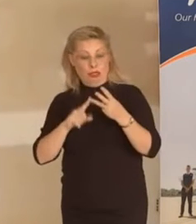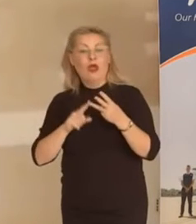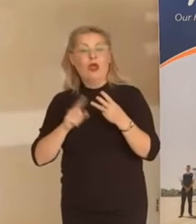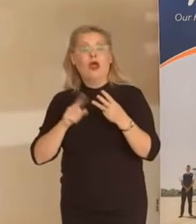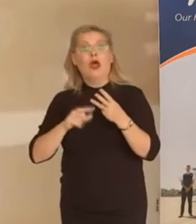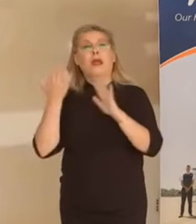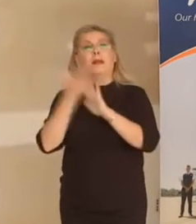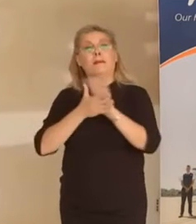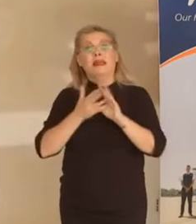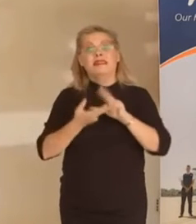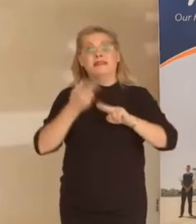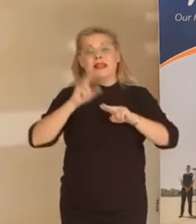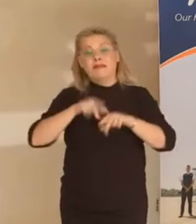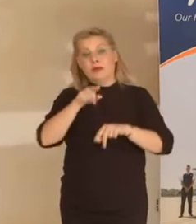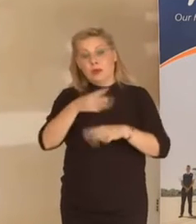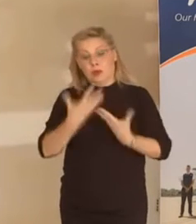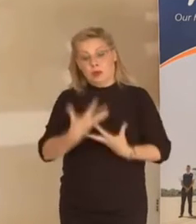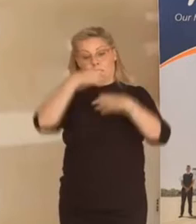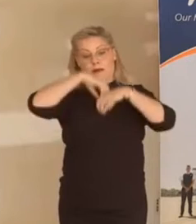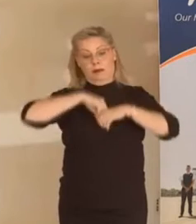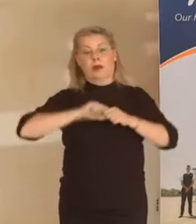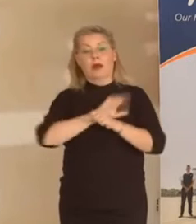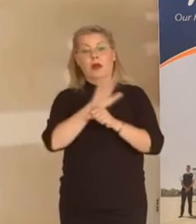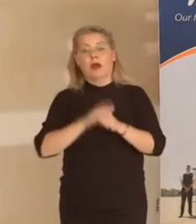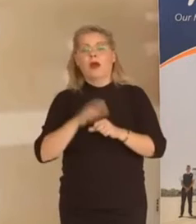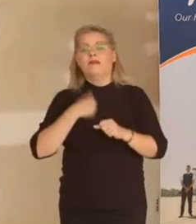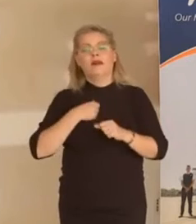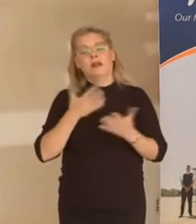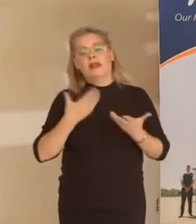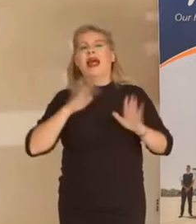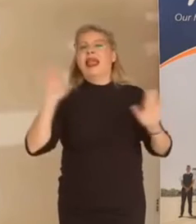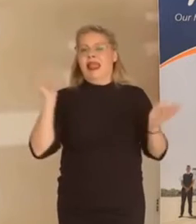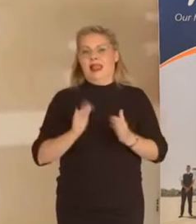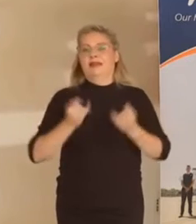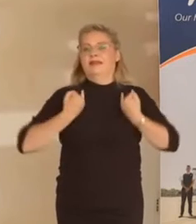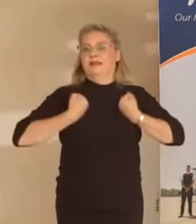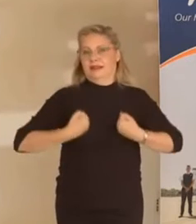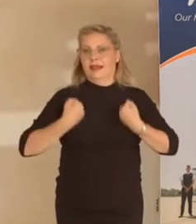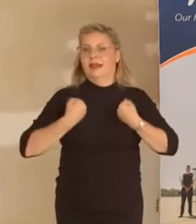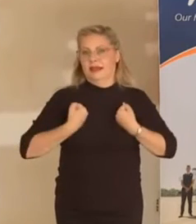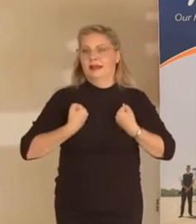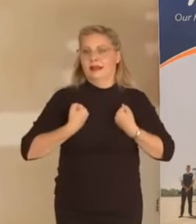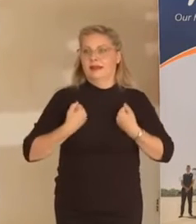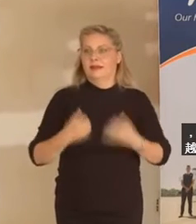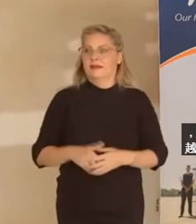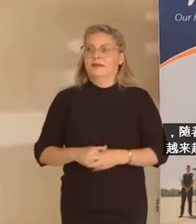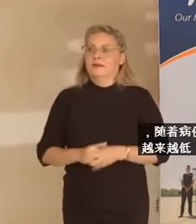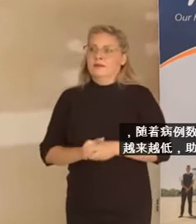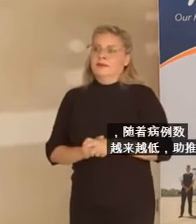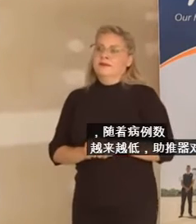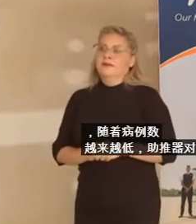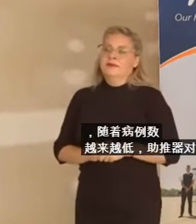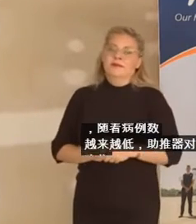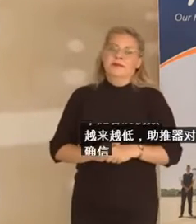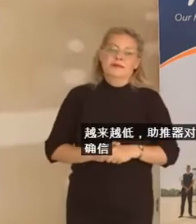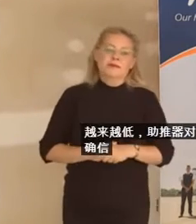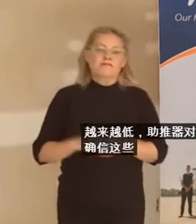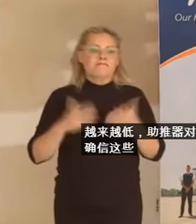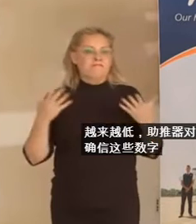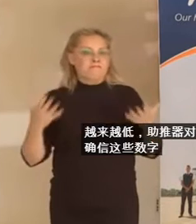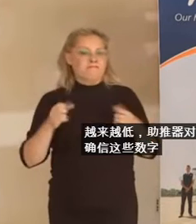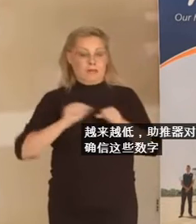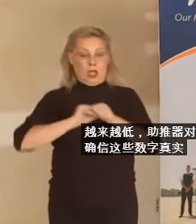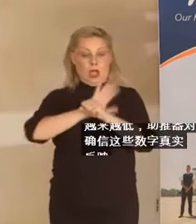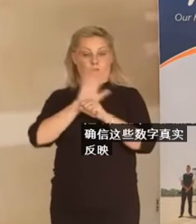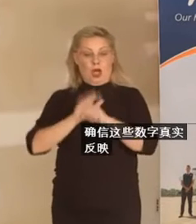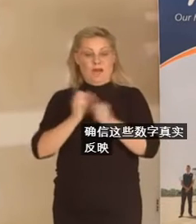ICU presentations and death in our state. As far as the case numbers go, getting lower by the day, are you convinced